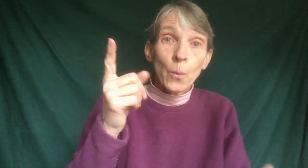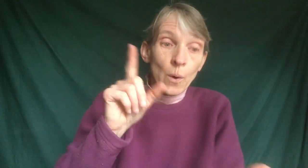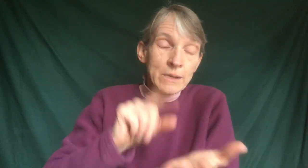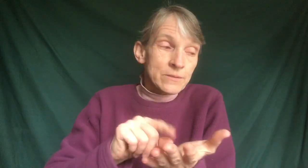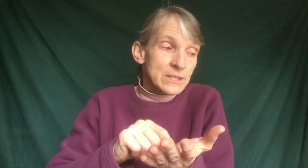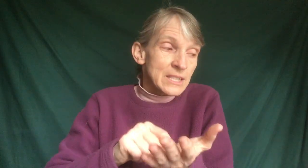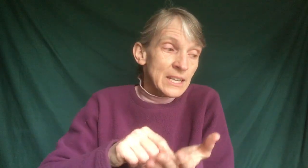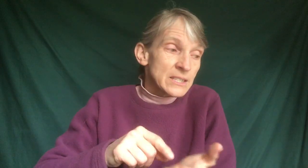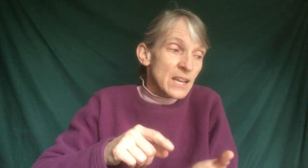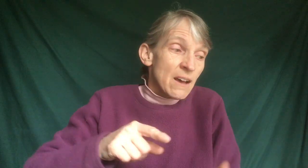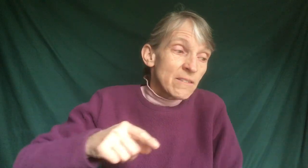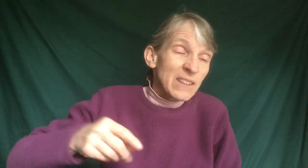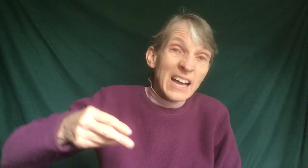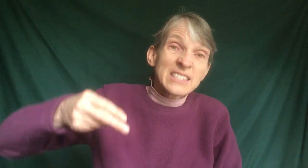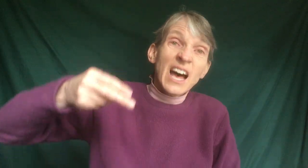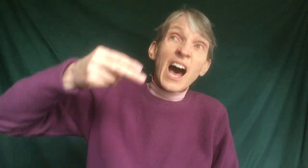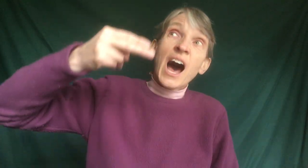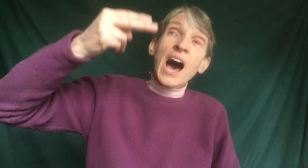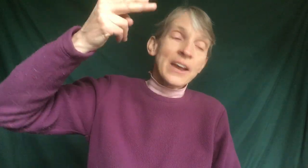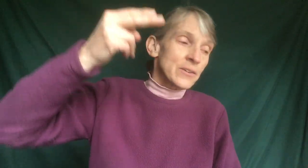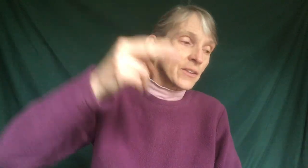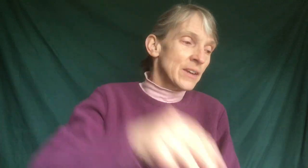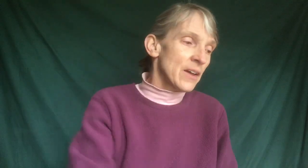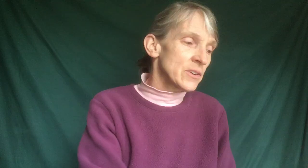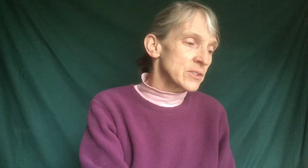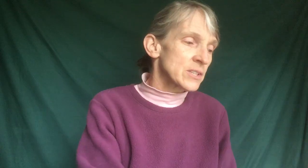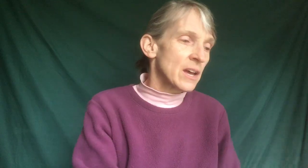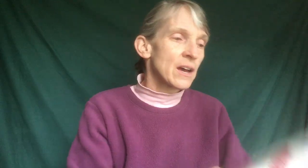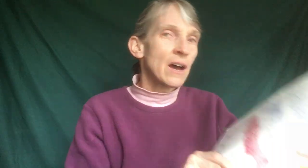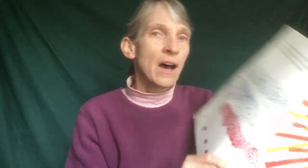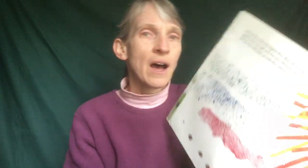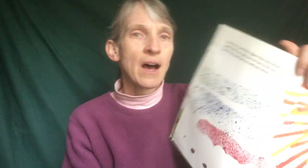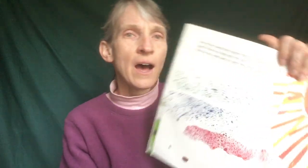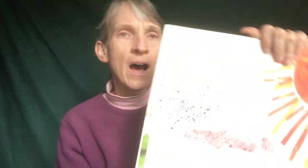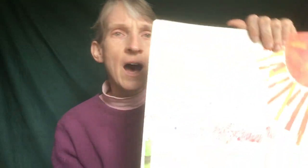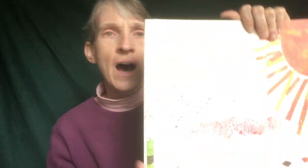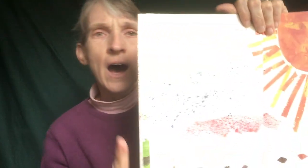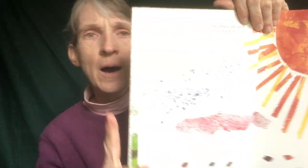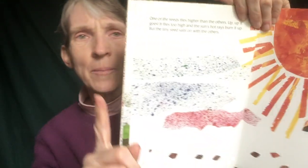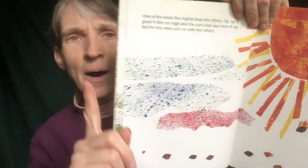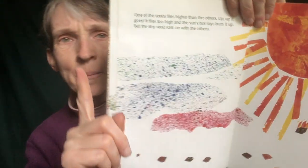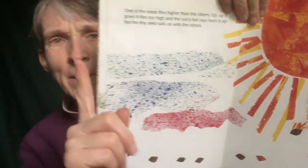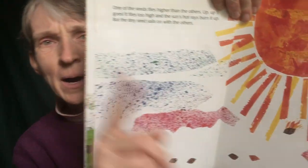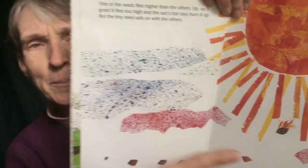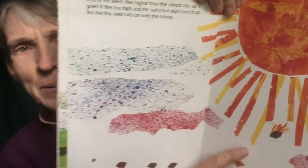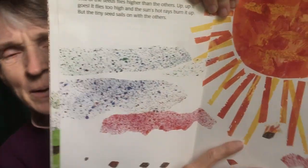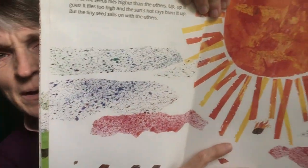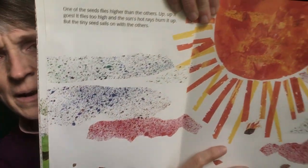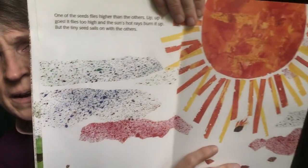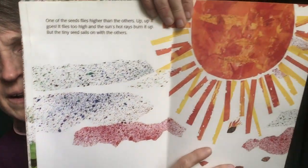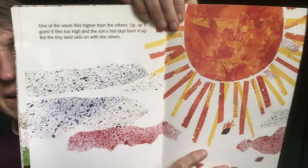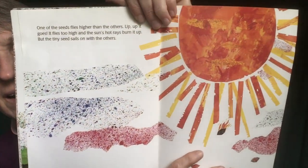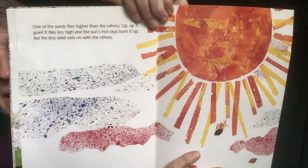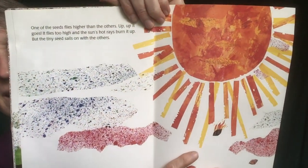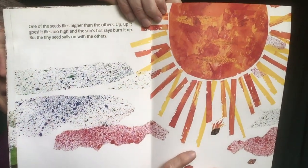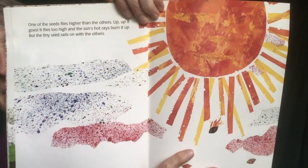One of the seeds flies higher than the others. Up, up, up.